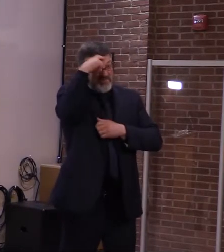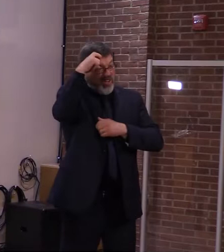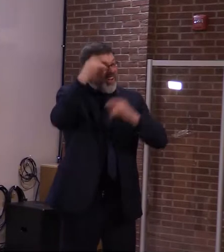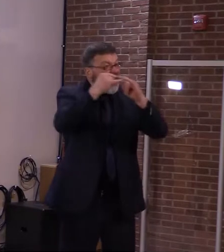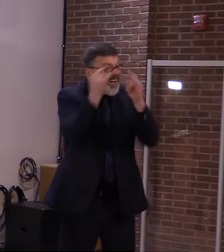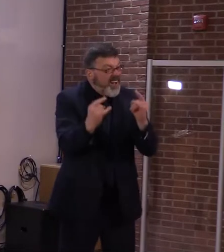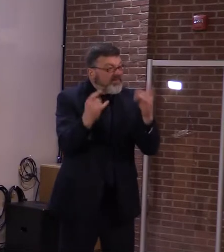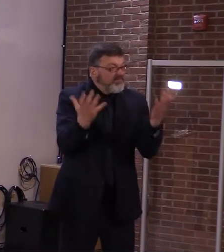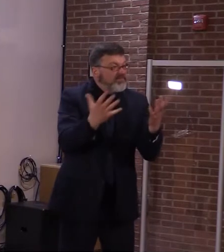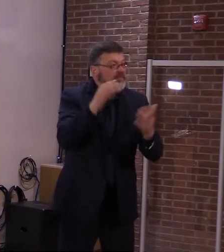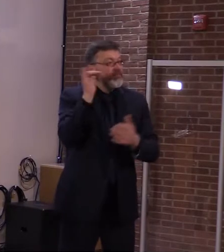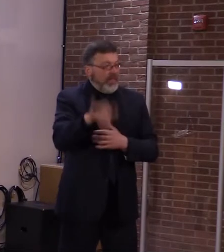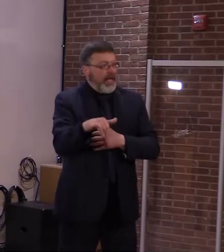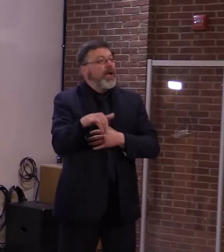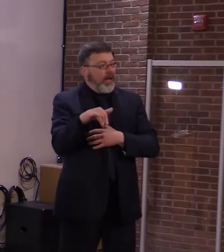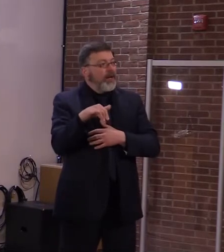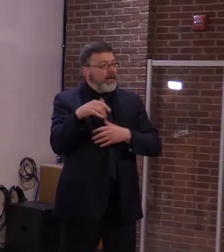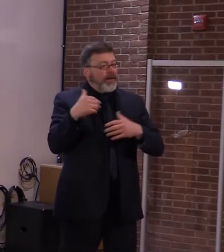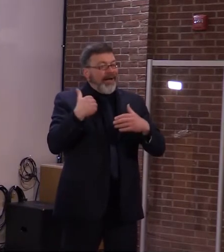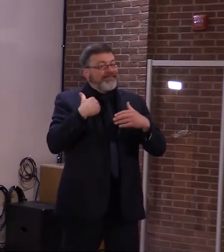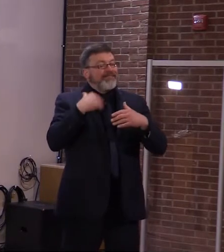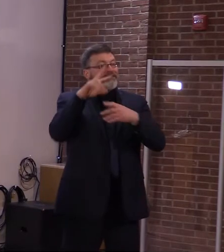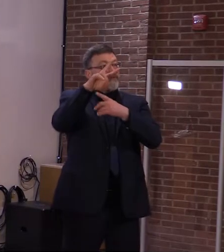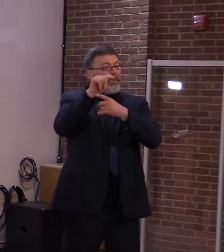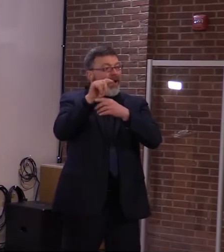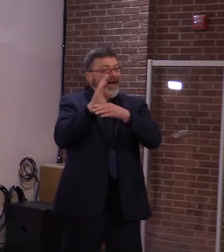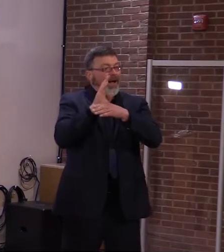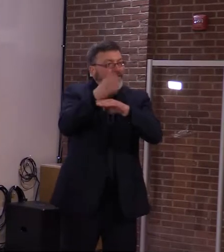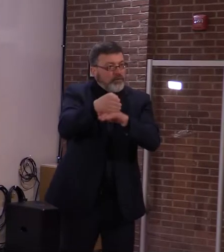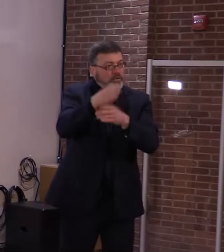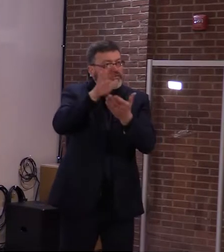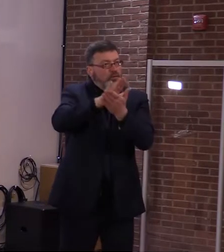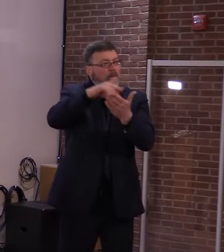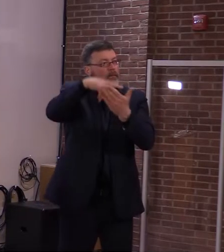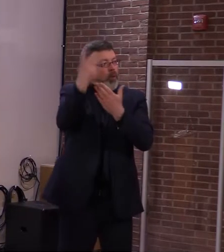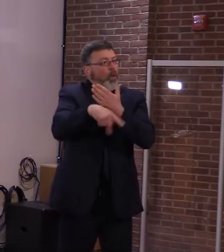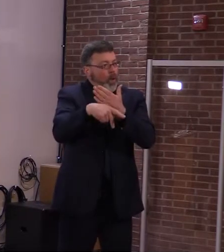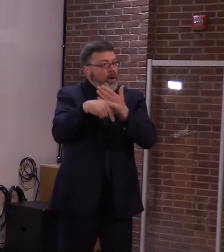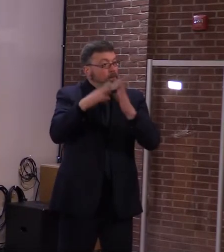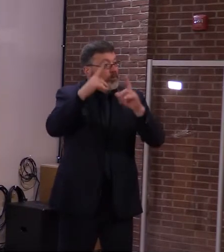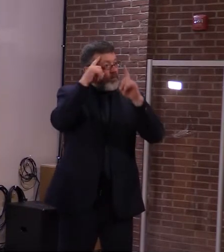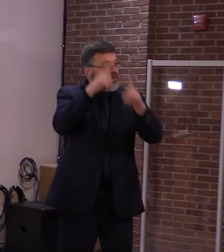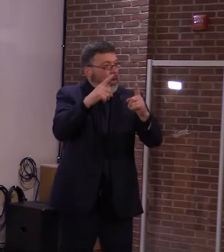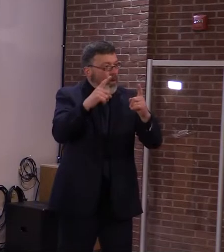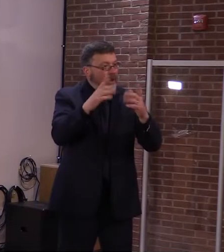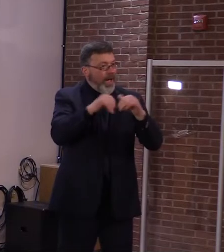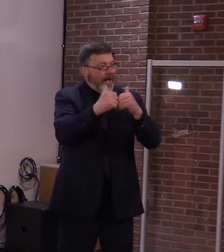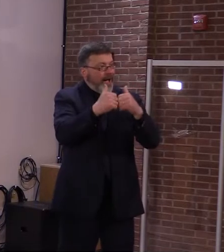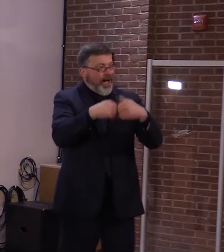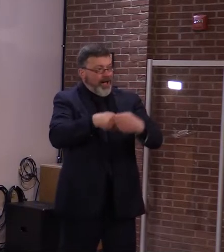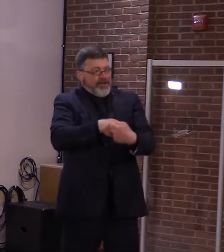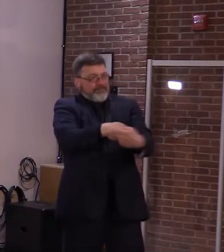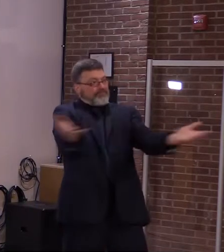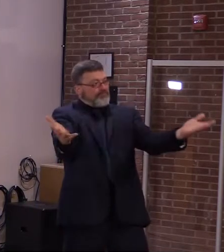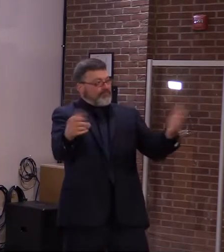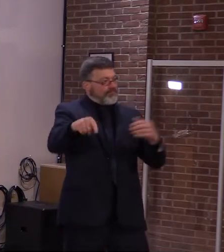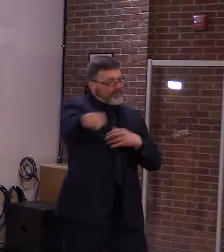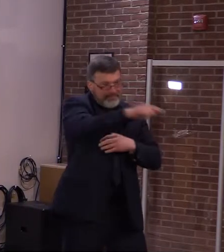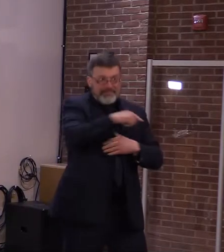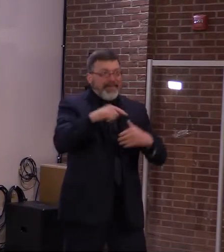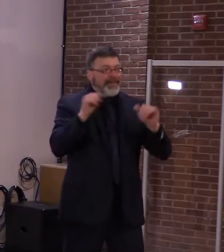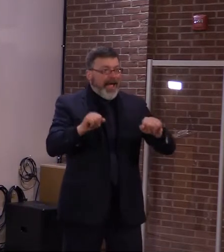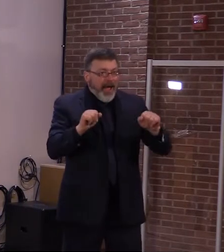can reconnect with their friends and have some fun this summer after missing out on so much over the last year. This